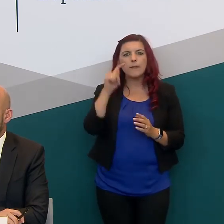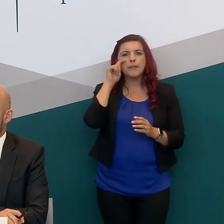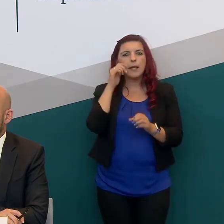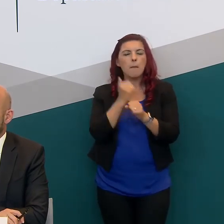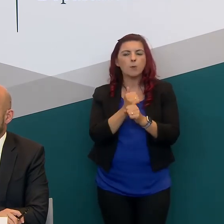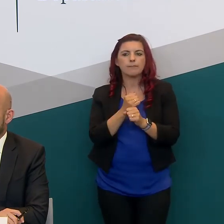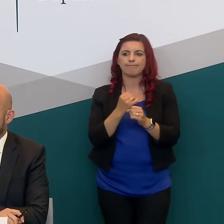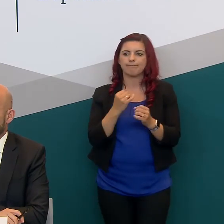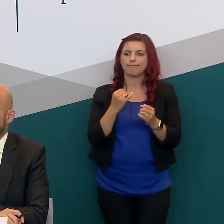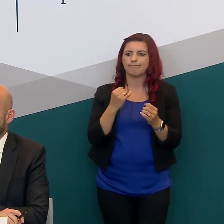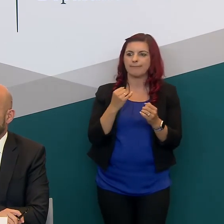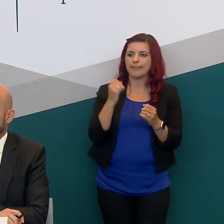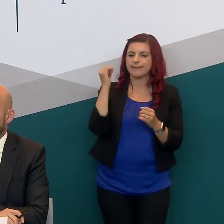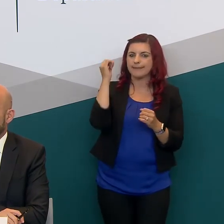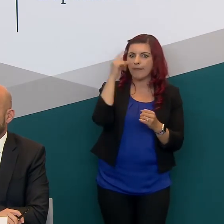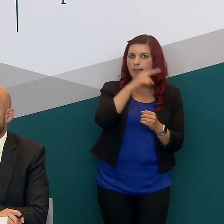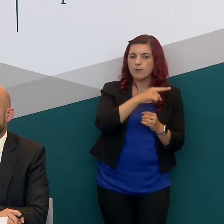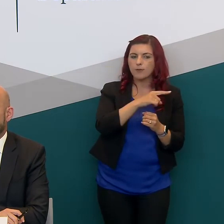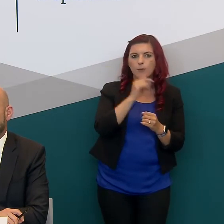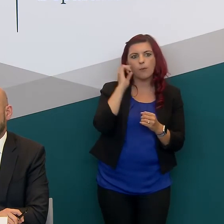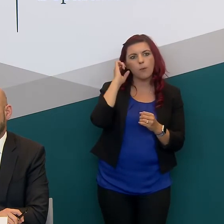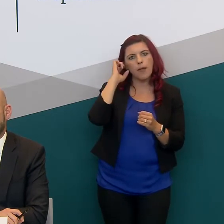hard to gauge it with precision.